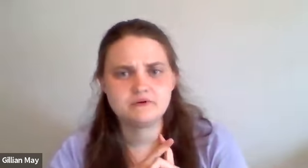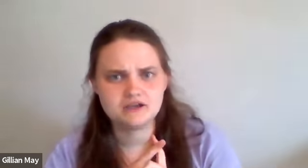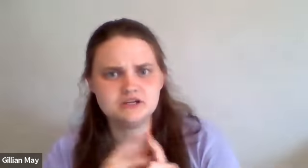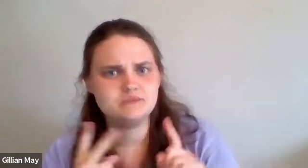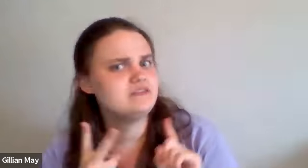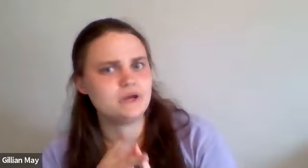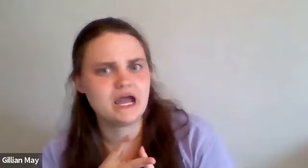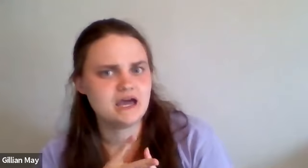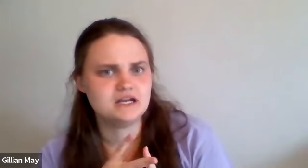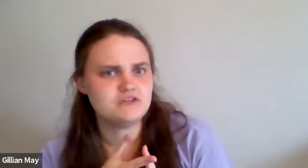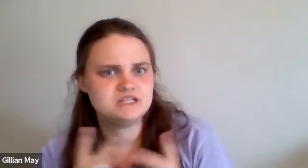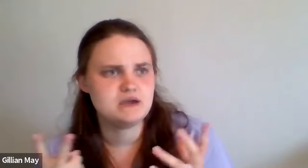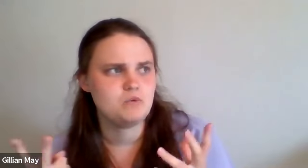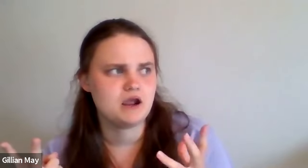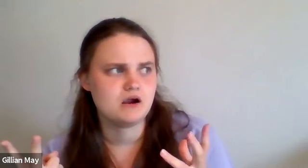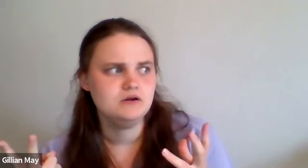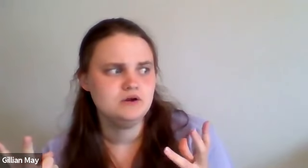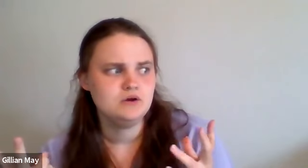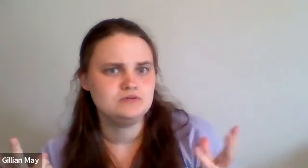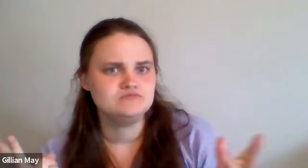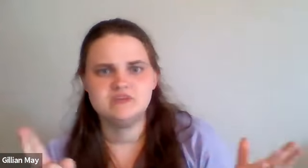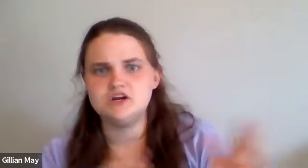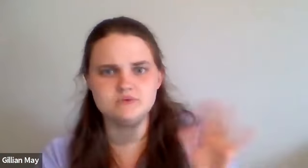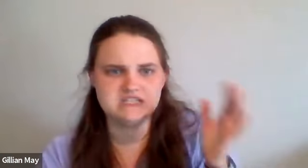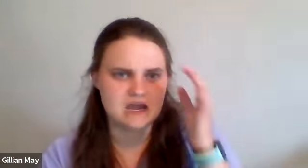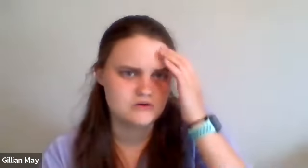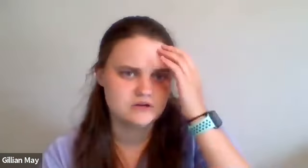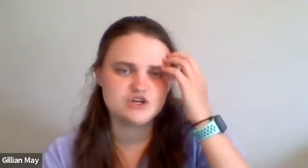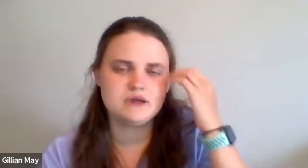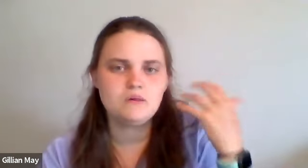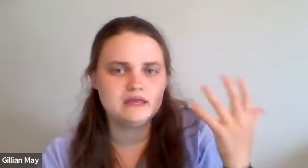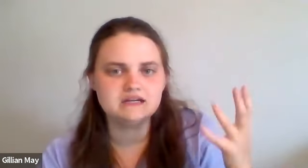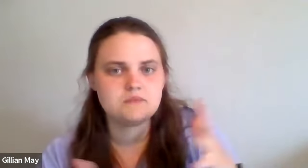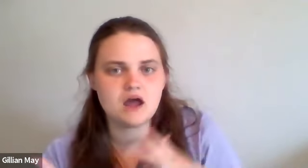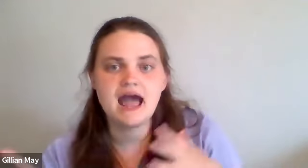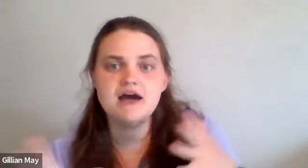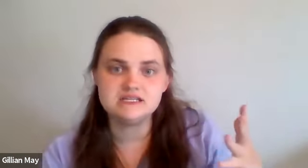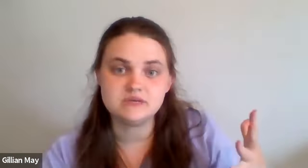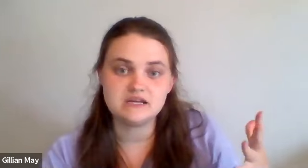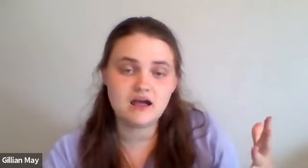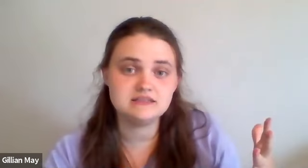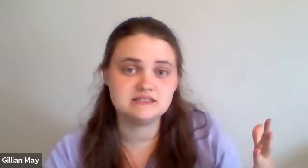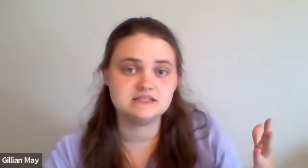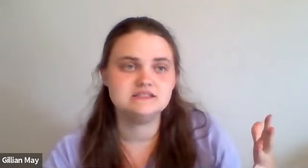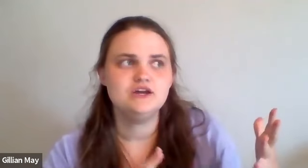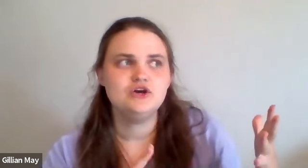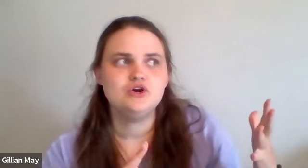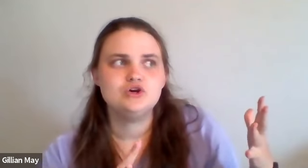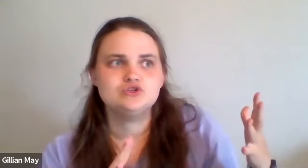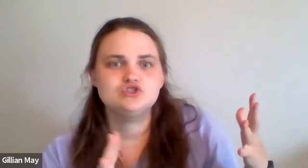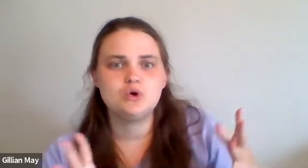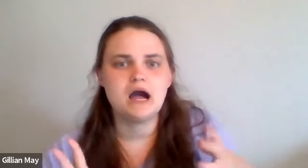I couldn't meet, and then I had another day where internet was down, and so we only ended up not having as many classes. So